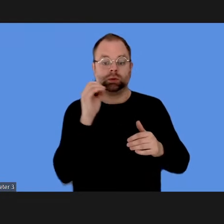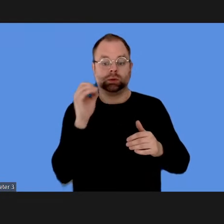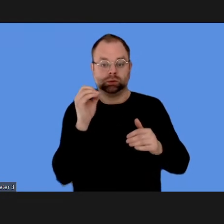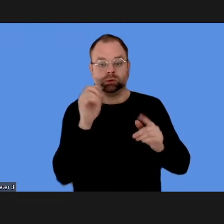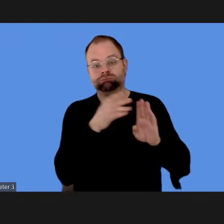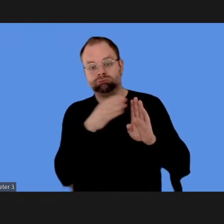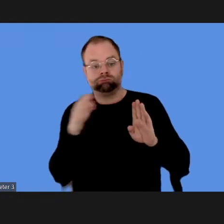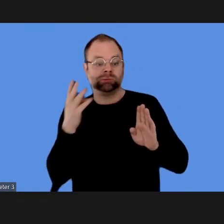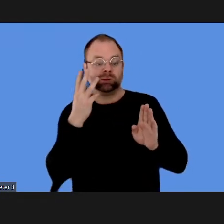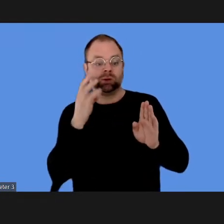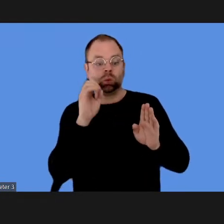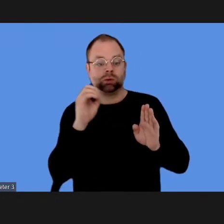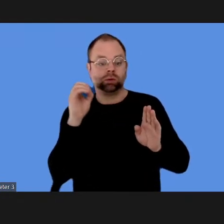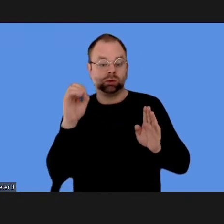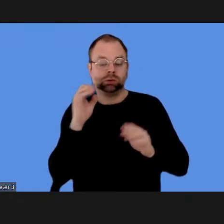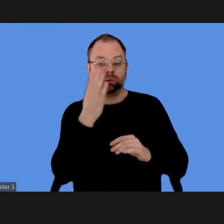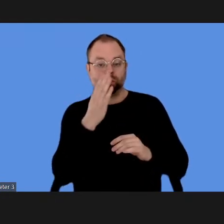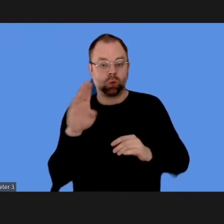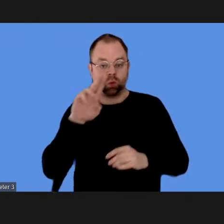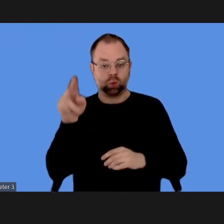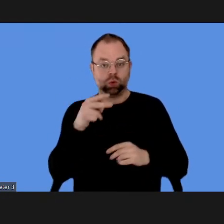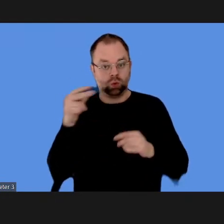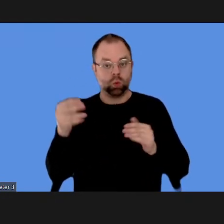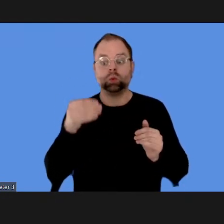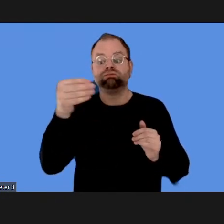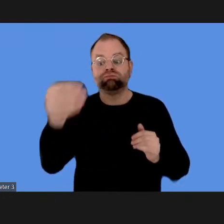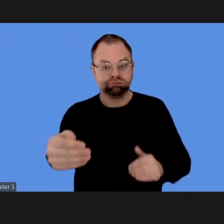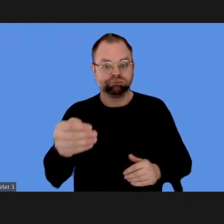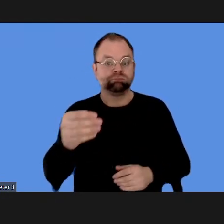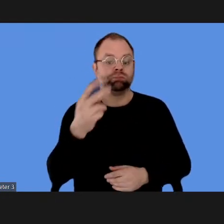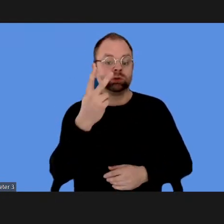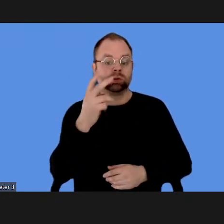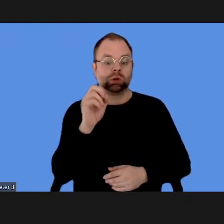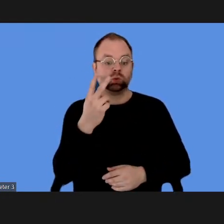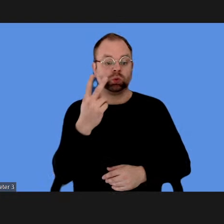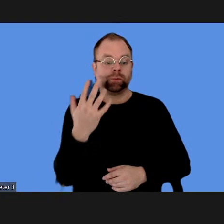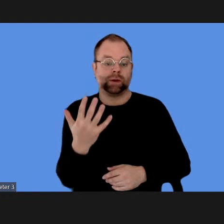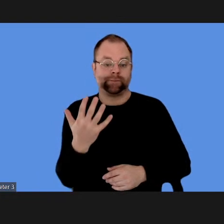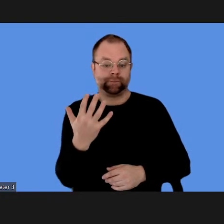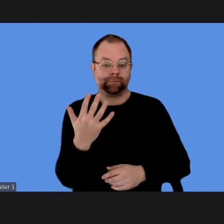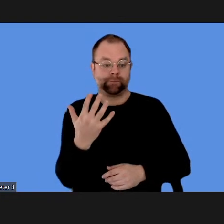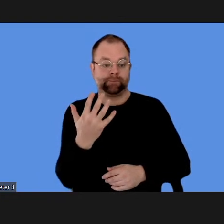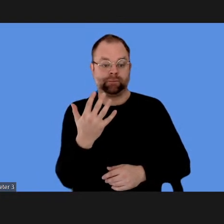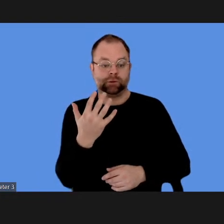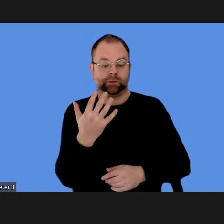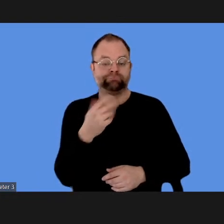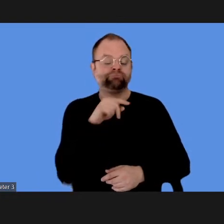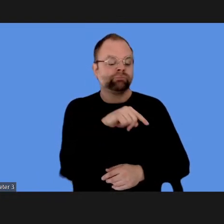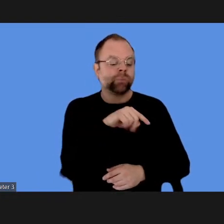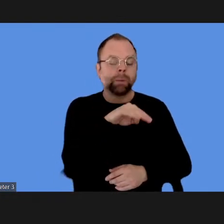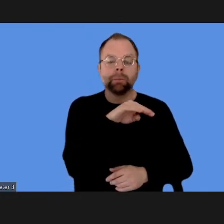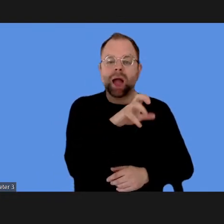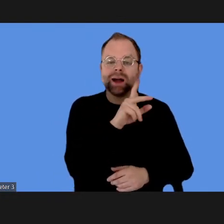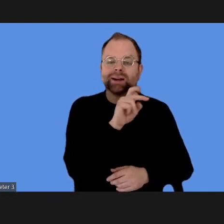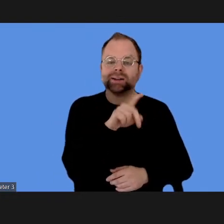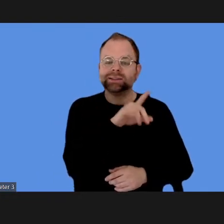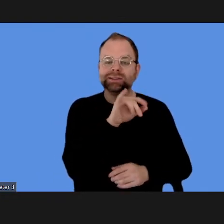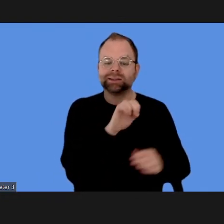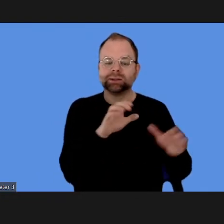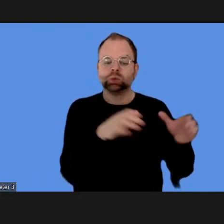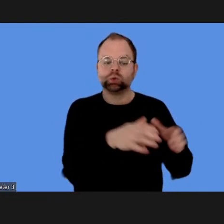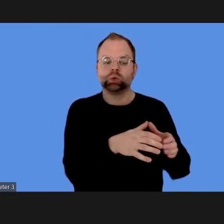it could create 3 to 5 trillion USD as economic value worldwide.